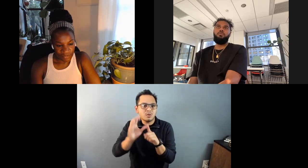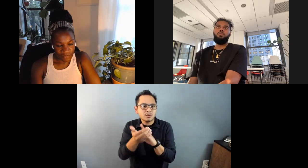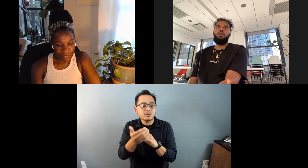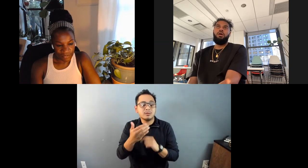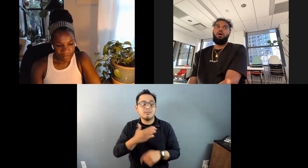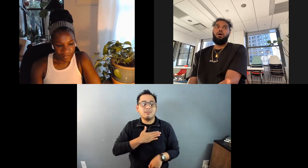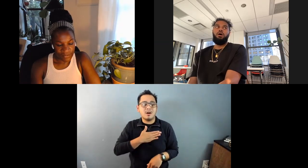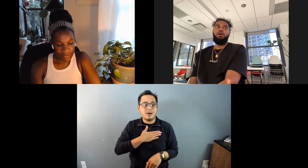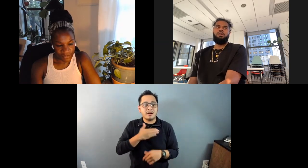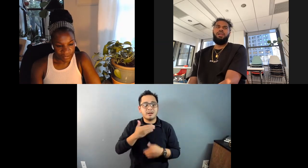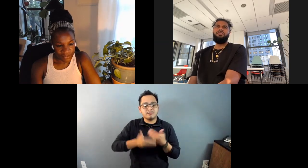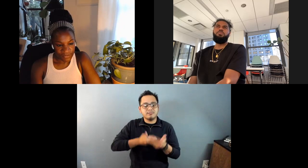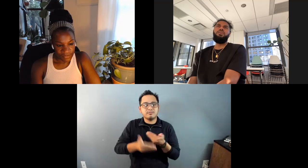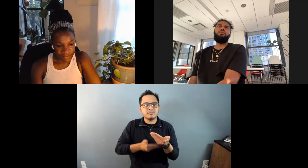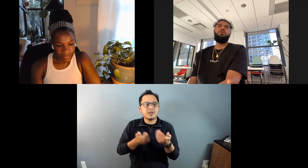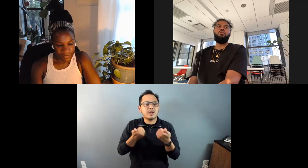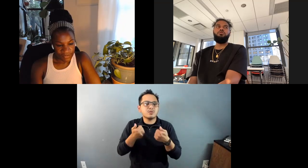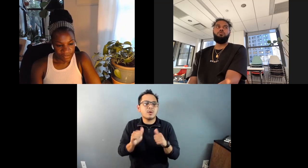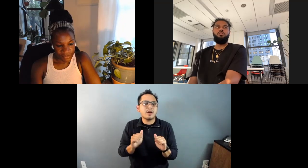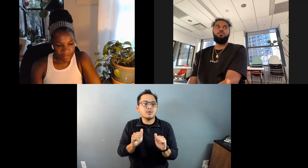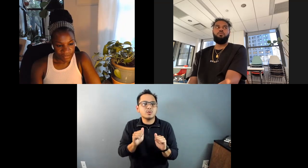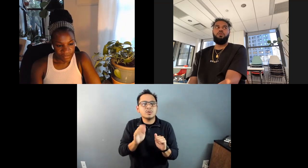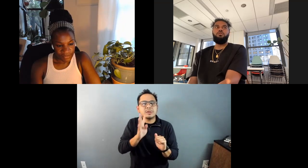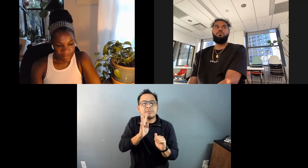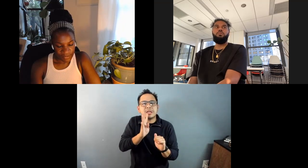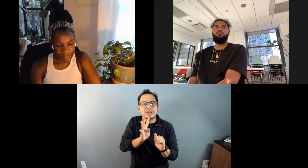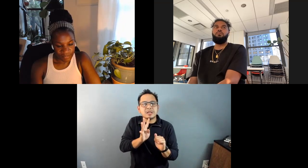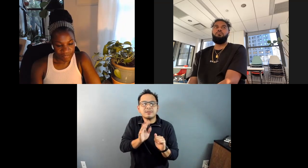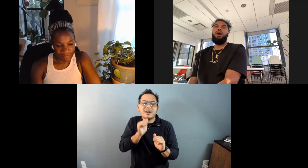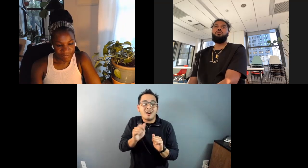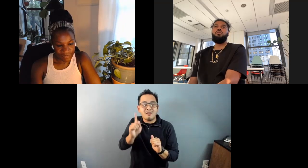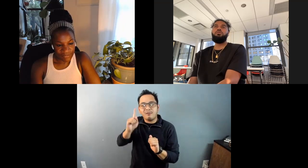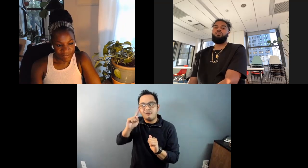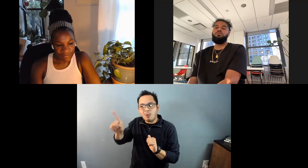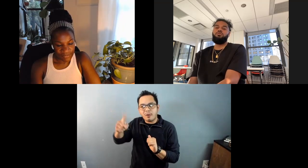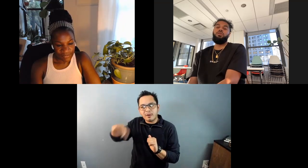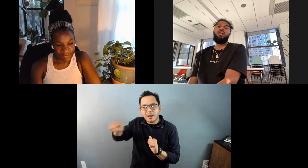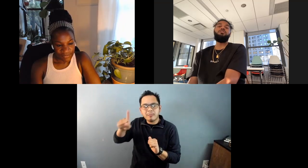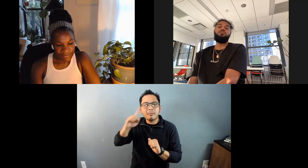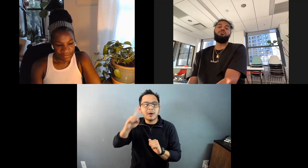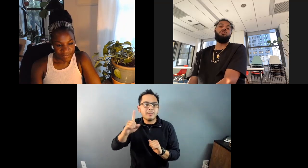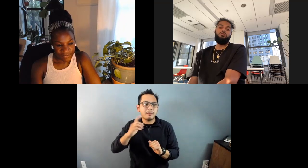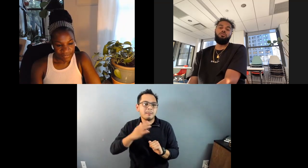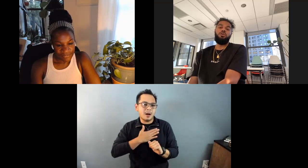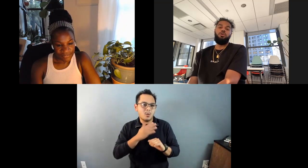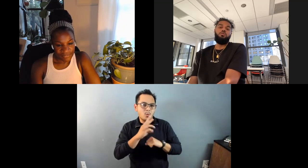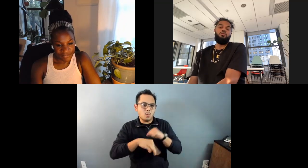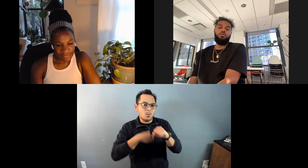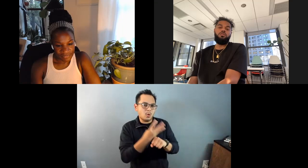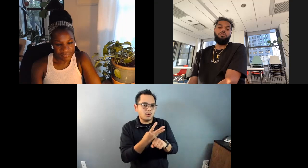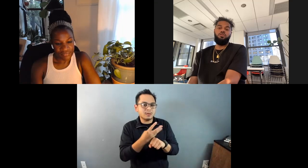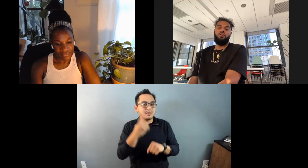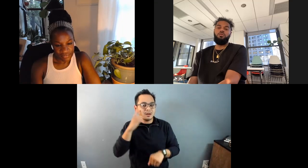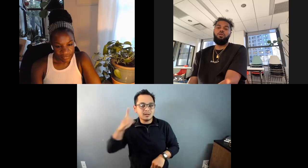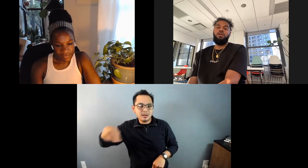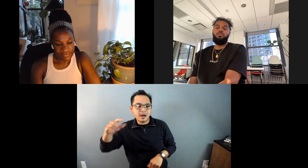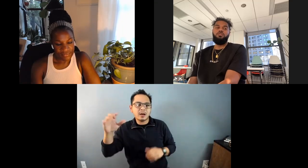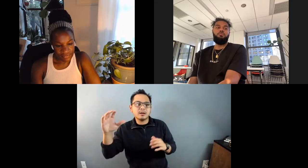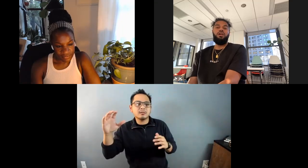amazingly diverse it was, and how that influenced me as an artist and as a person. Like even before artistry, like as a person, I think